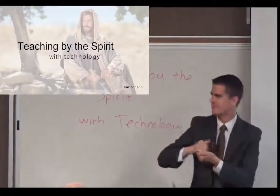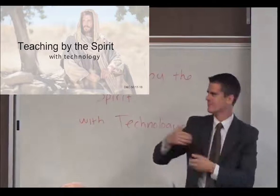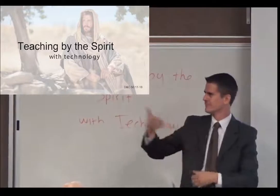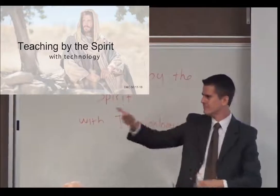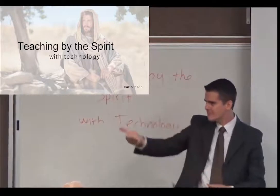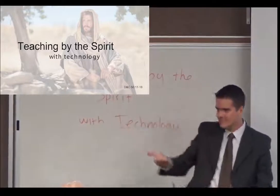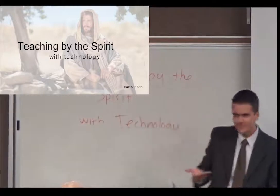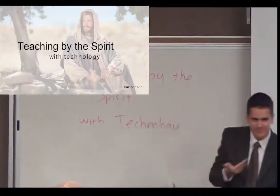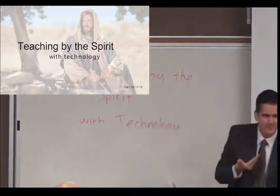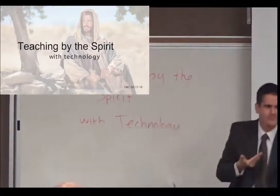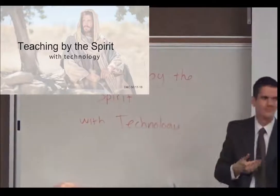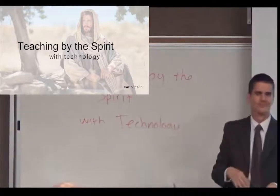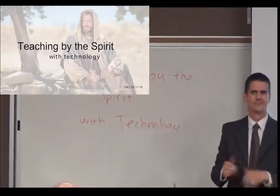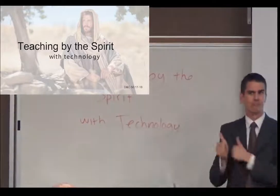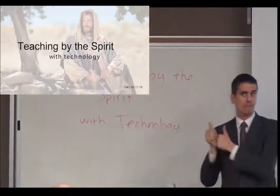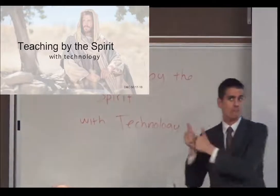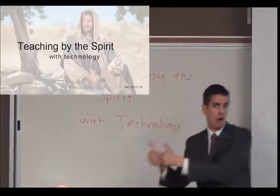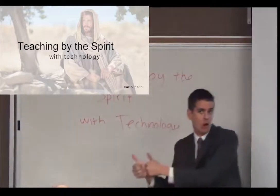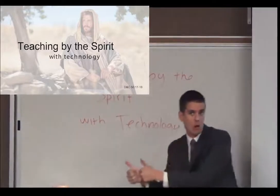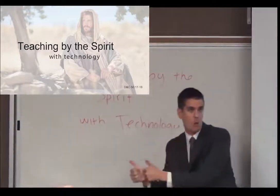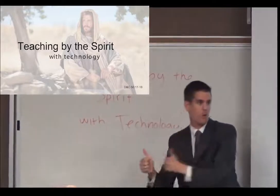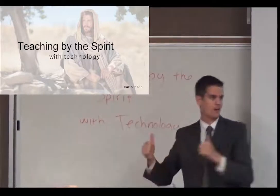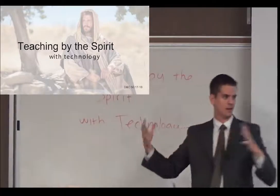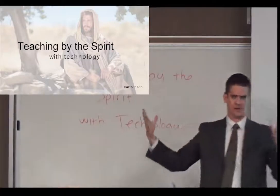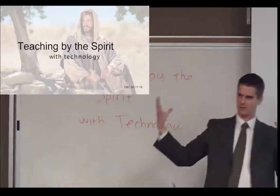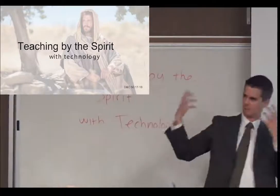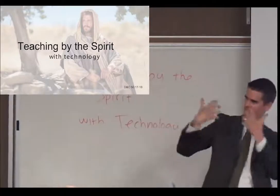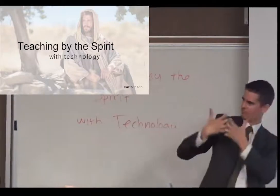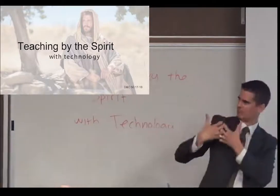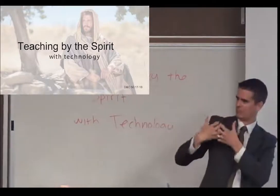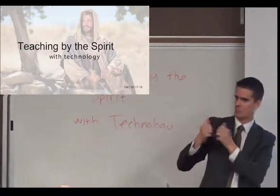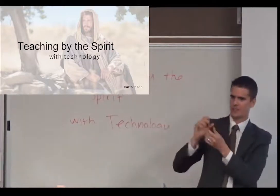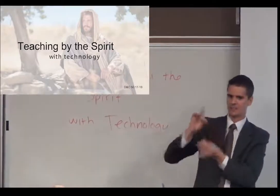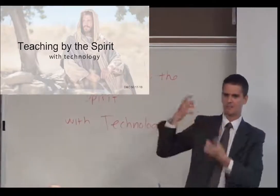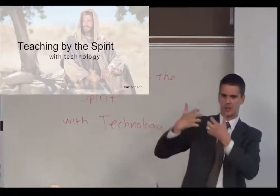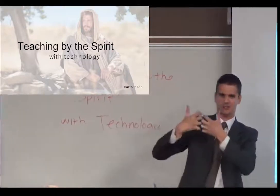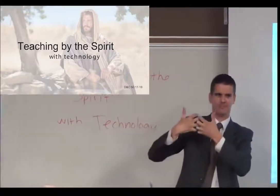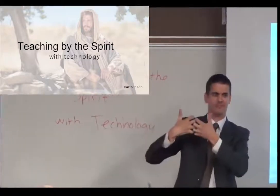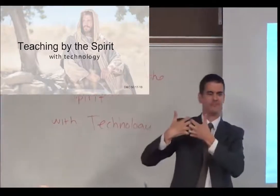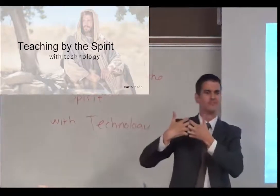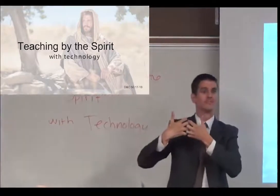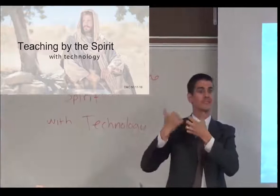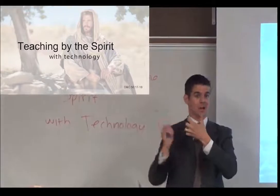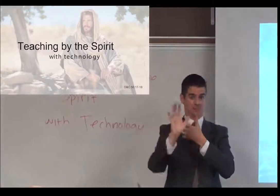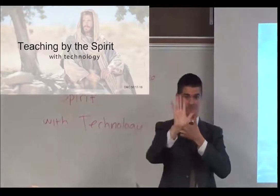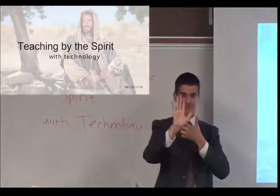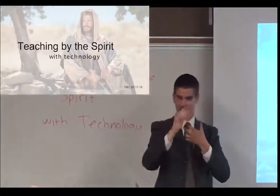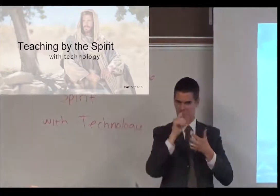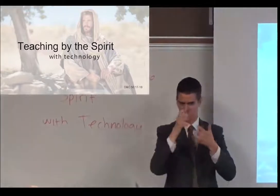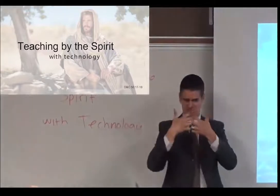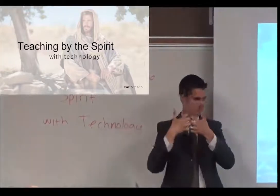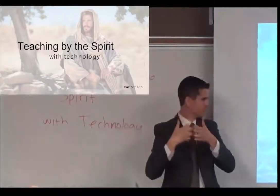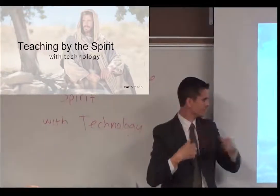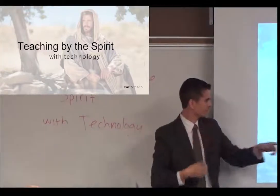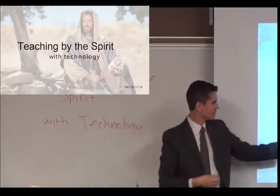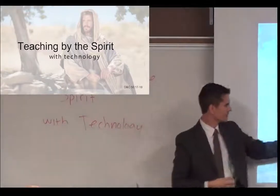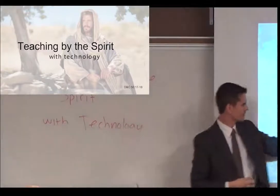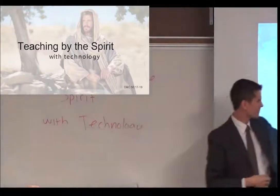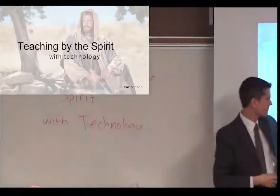in companionship with, welcoming, following, being partnered with. Okay, and we're going to move on to